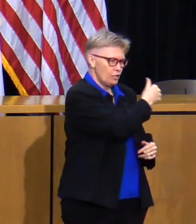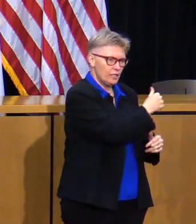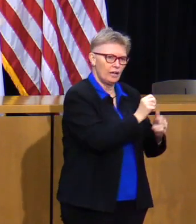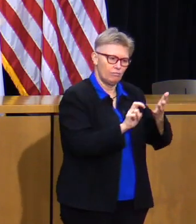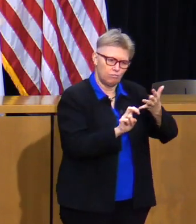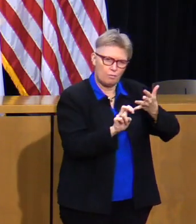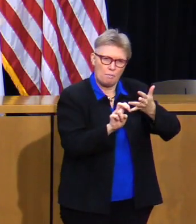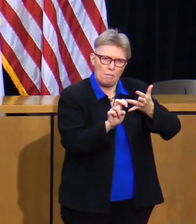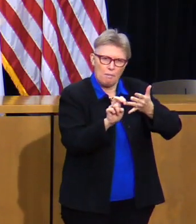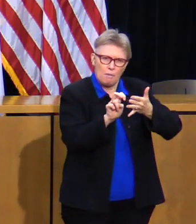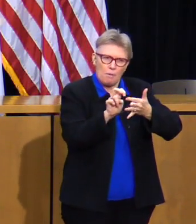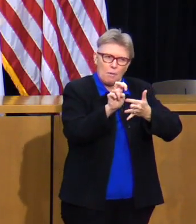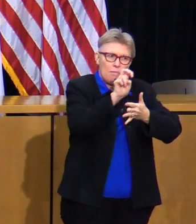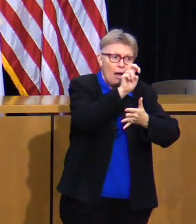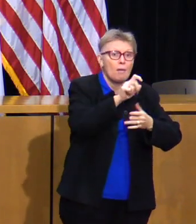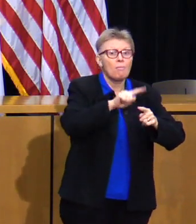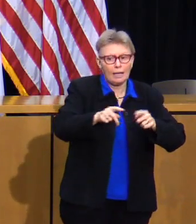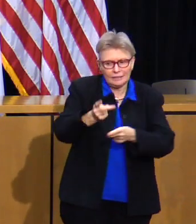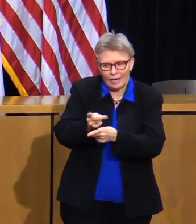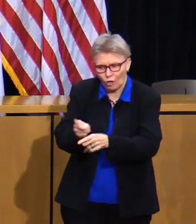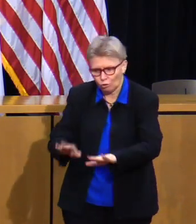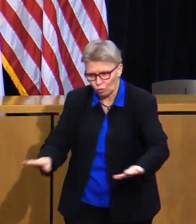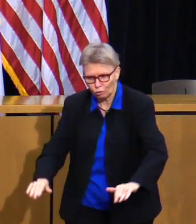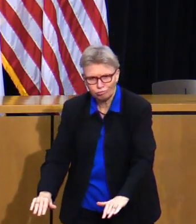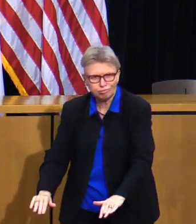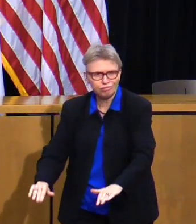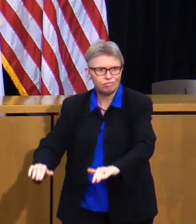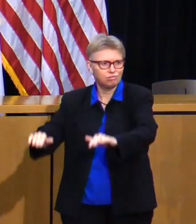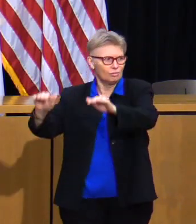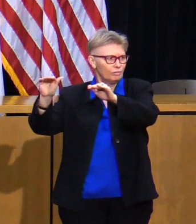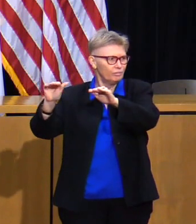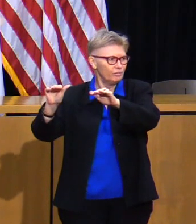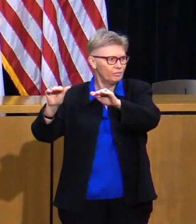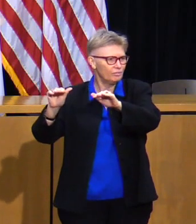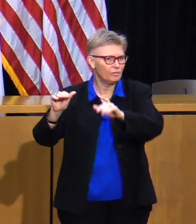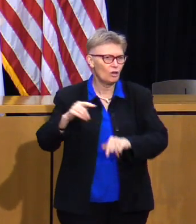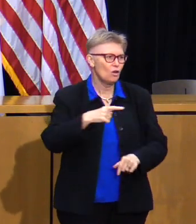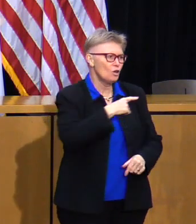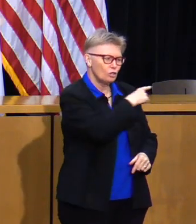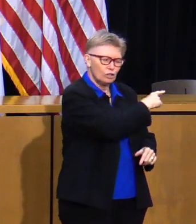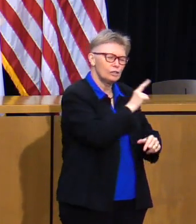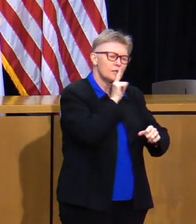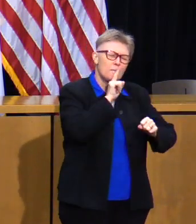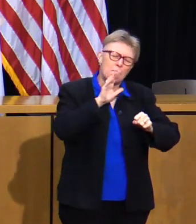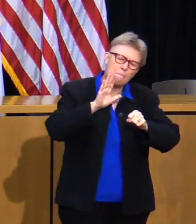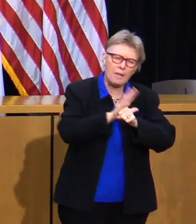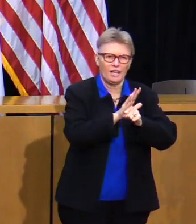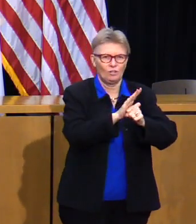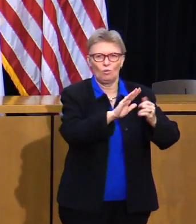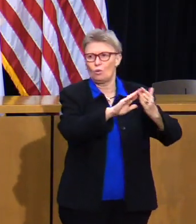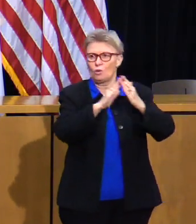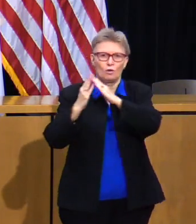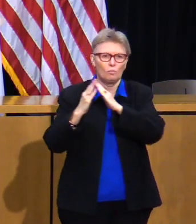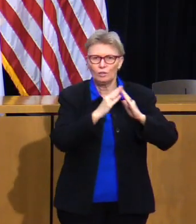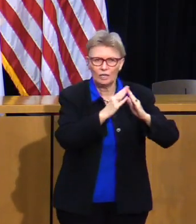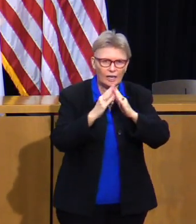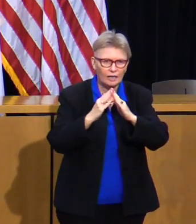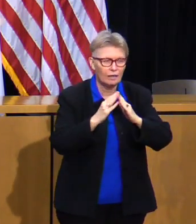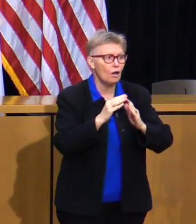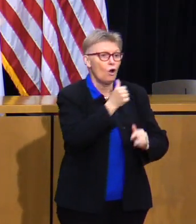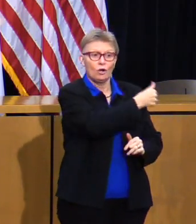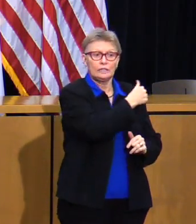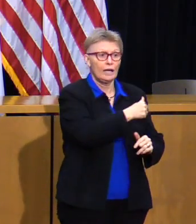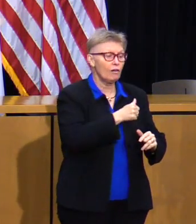and raising her children. Her strong dedication to the community is demonstrated through her commitment to performing pro bono